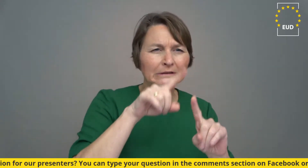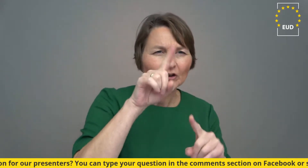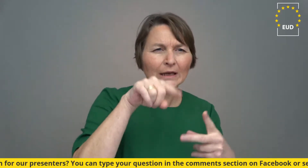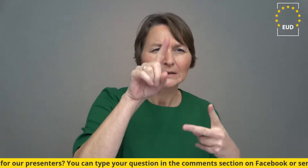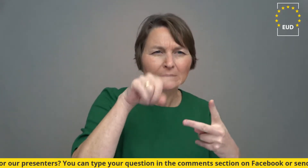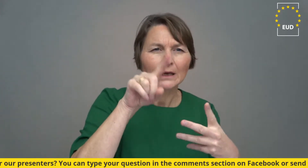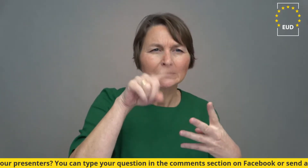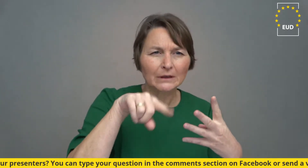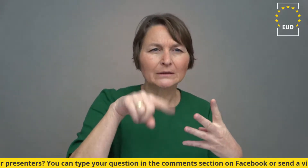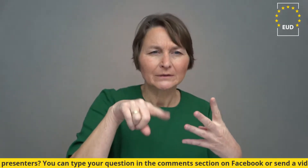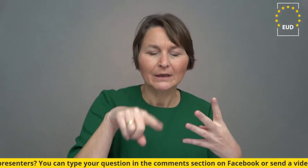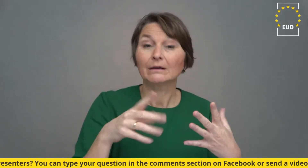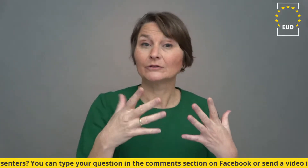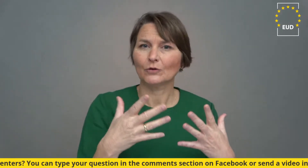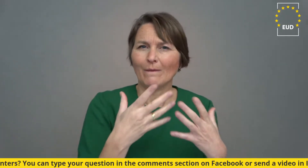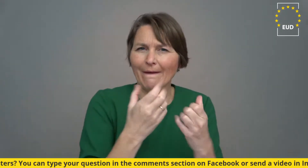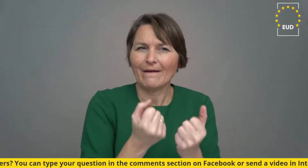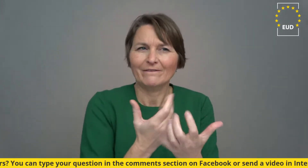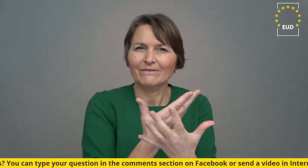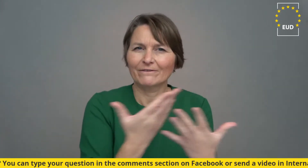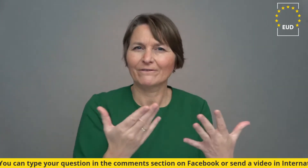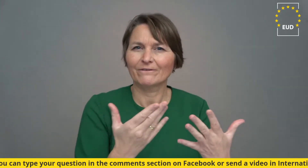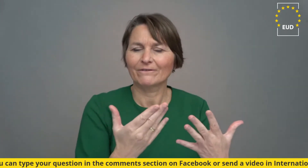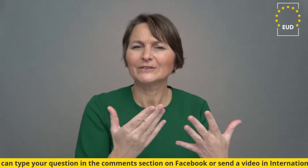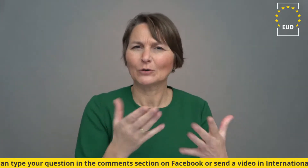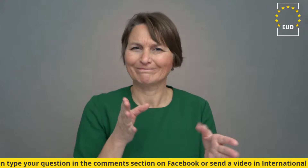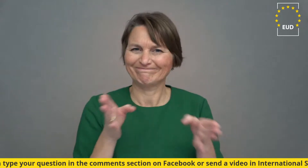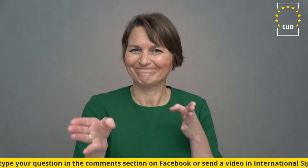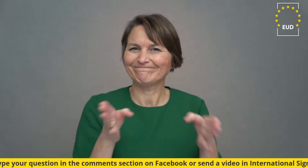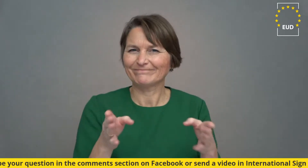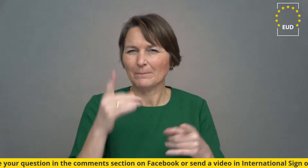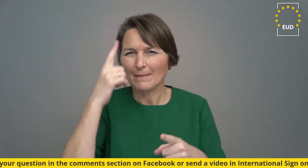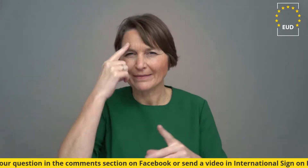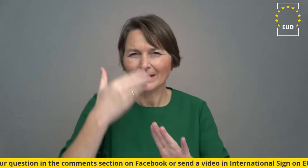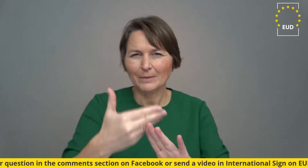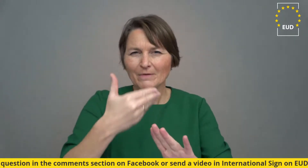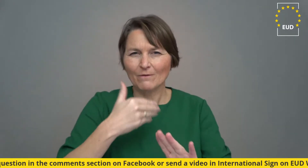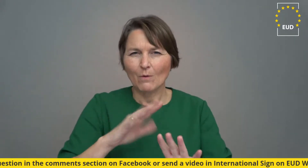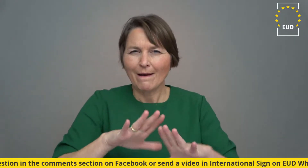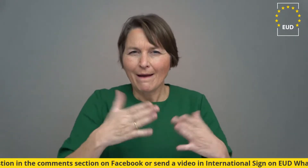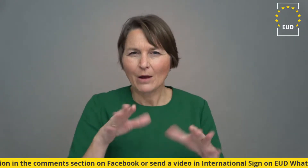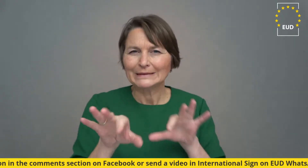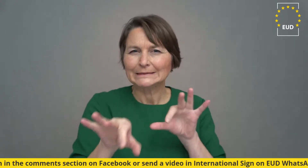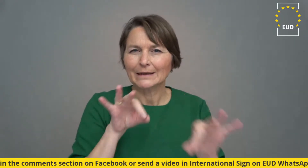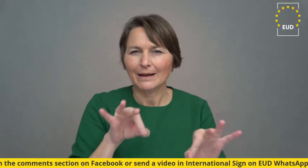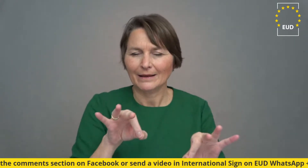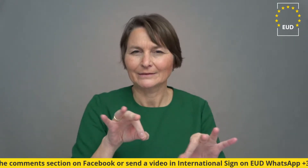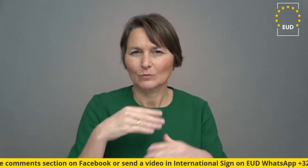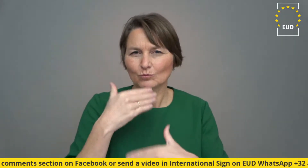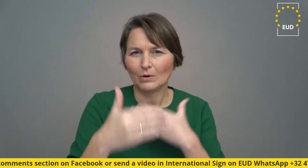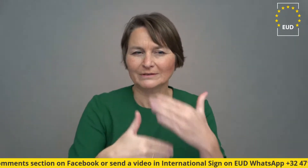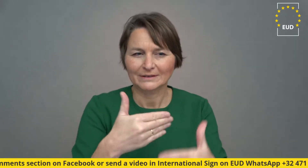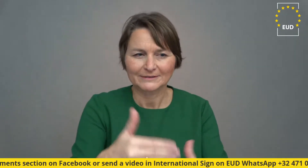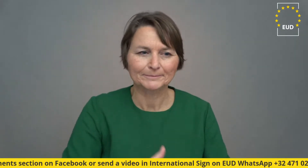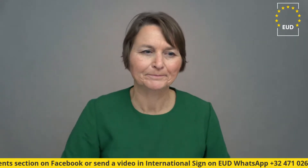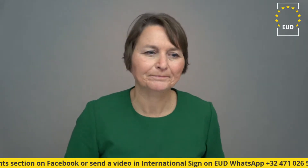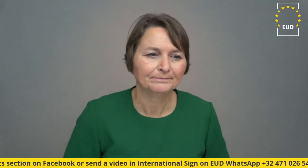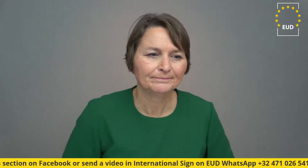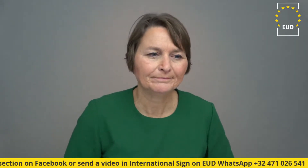do they need to go through a certain process? Do we need to make sure that there are certain minimal standards that the interpreter themselves, the quality they need to have to